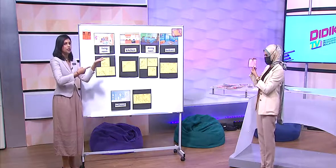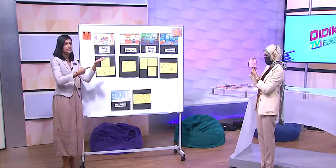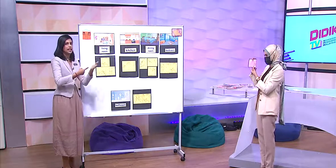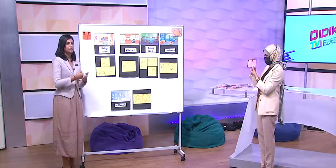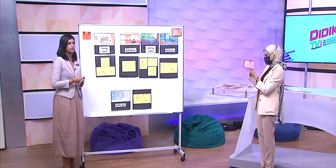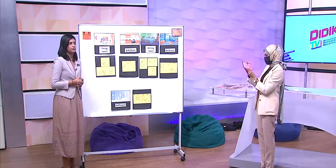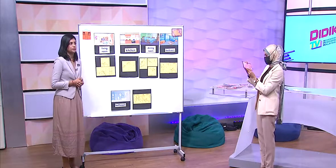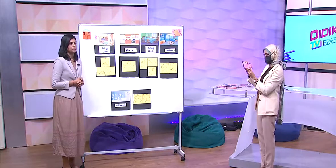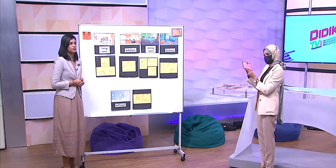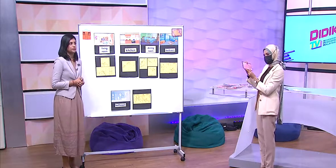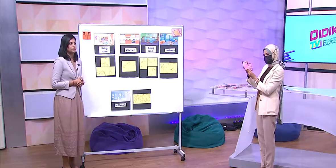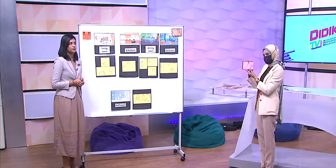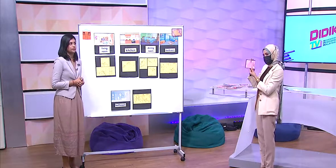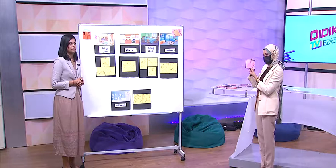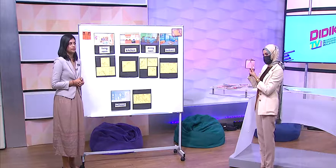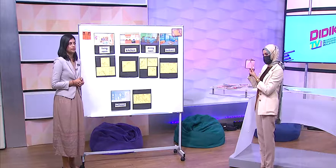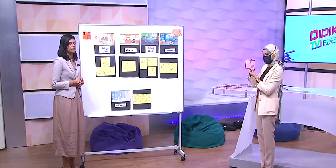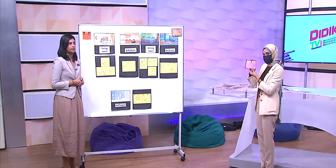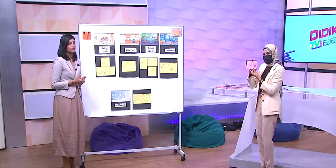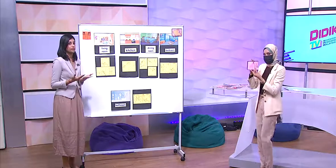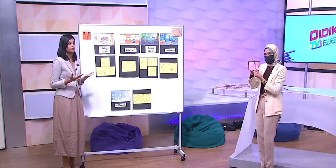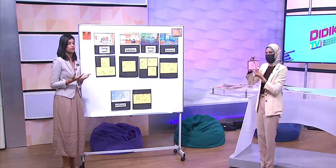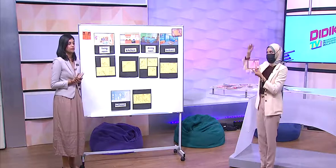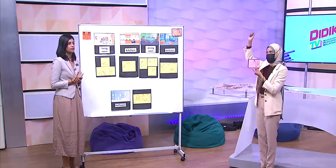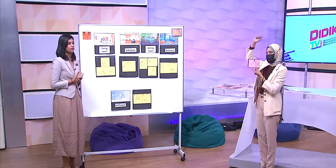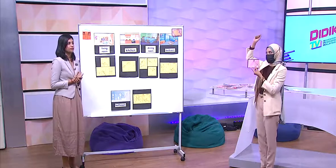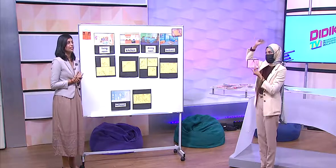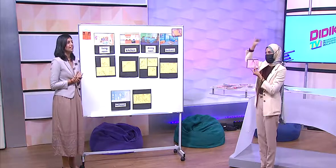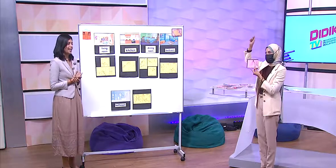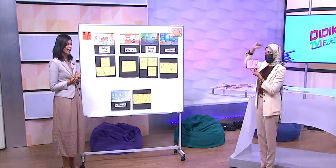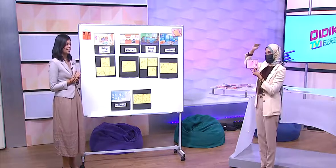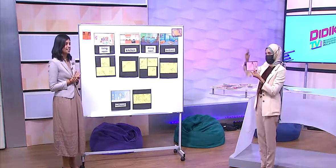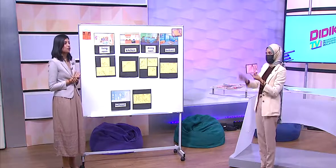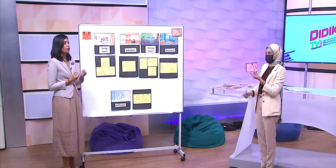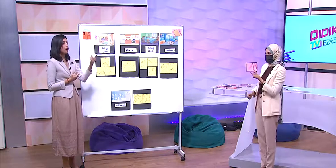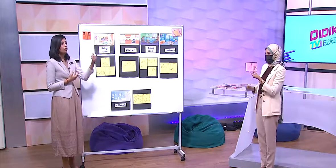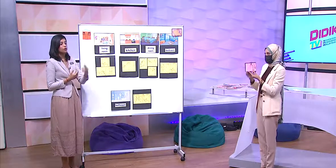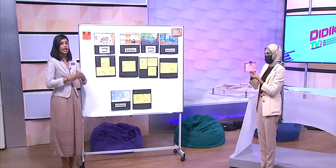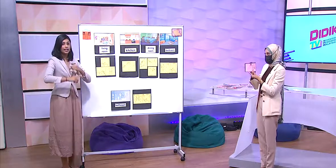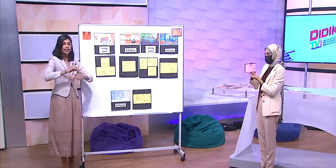is that? I think this is shower. Yes. So, how you sign that